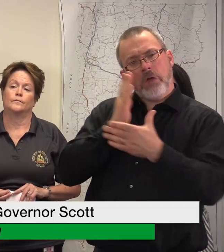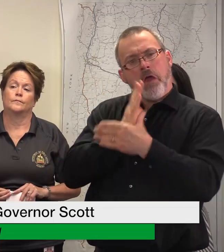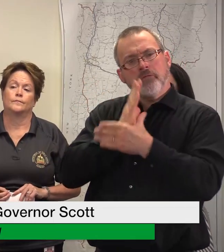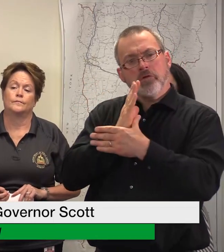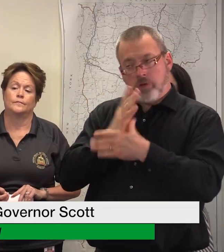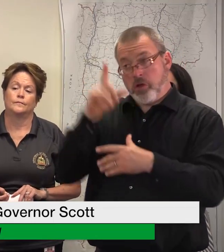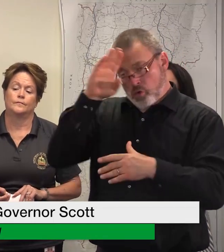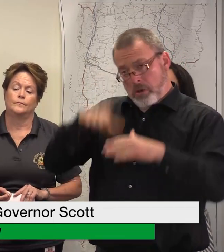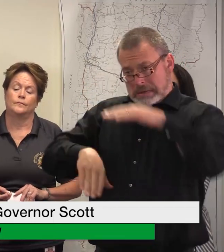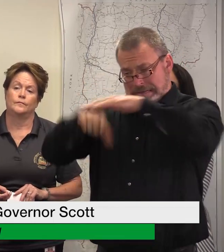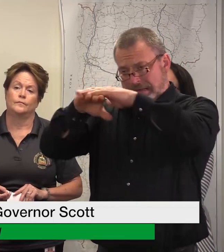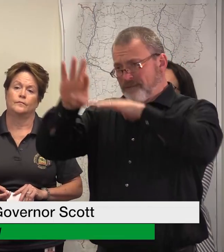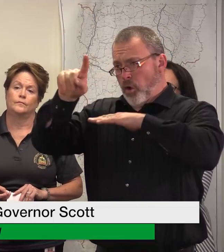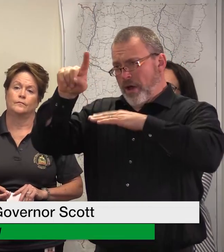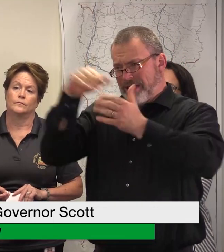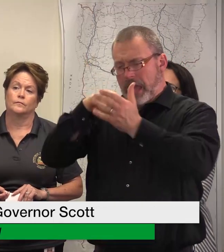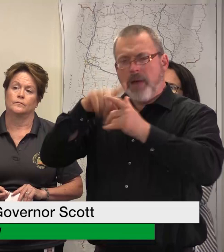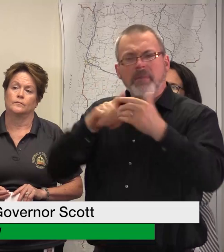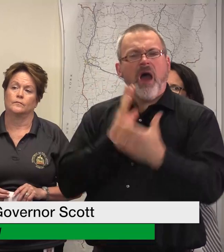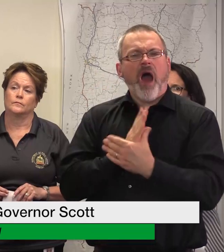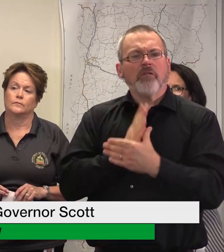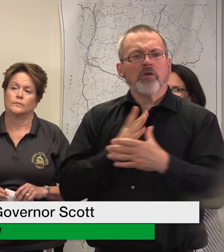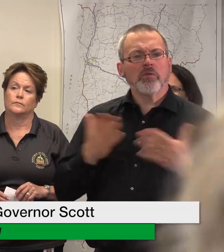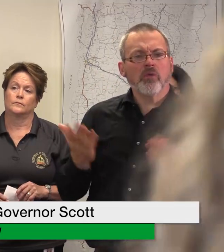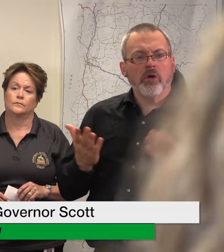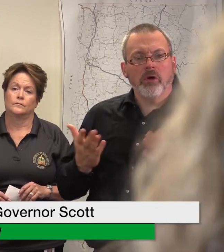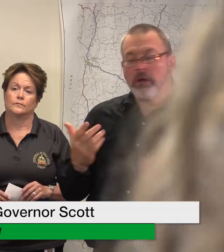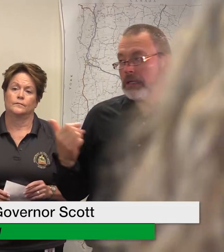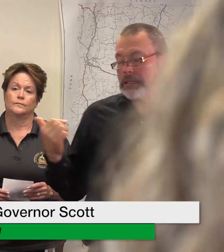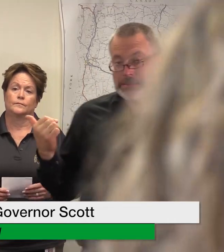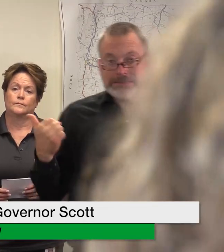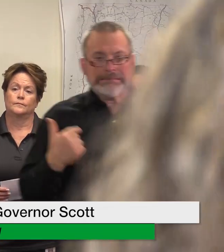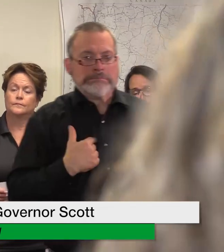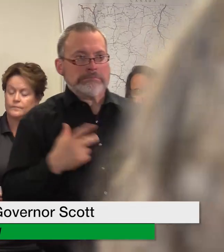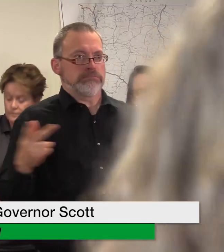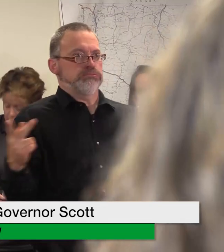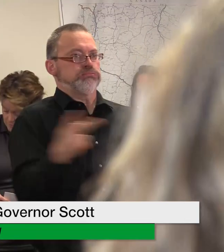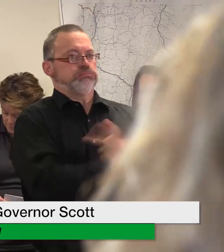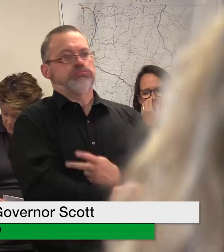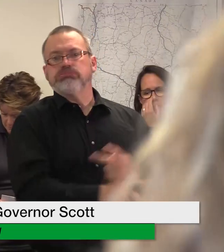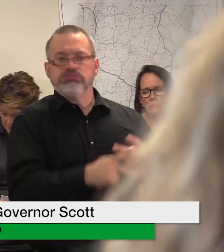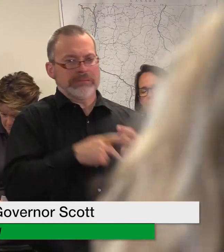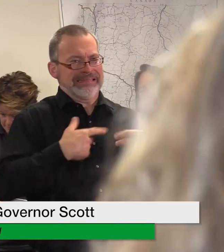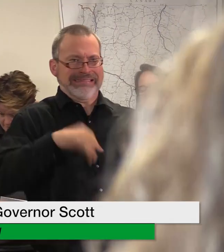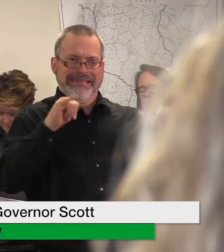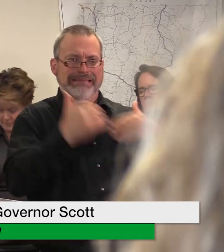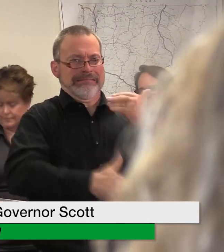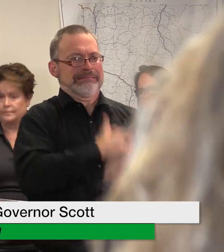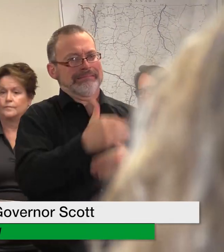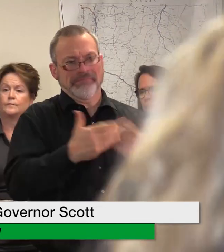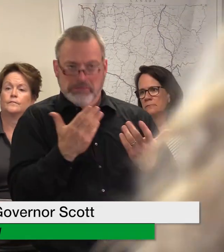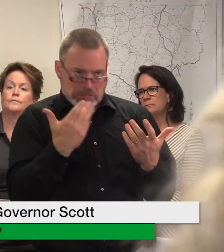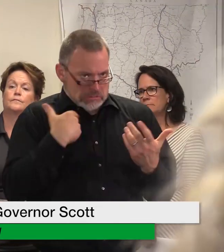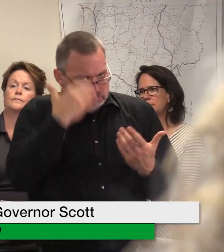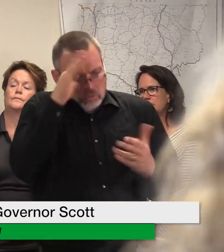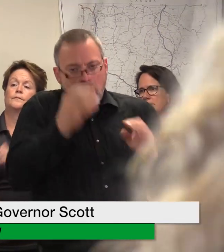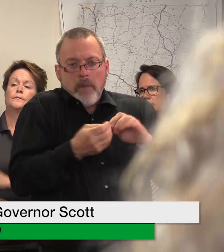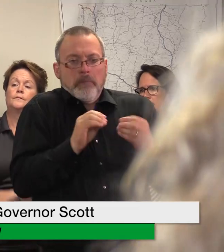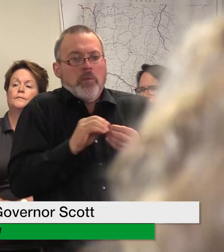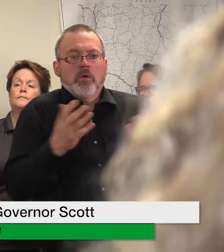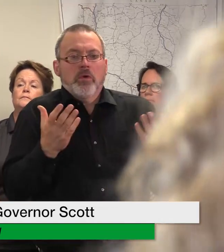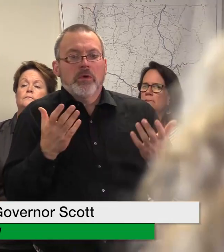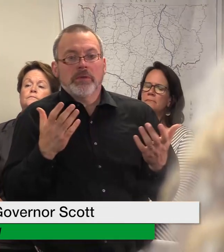average? I don't have that readily available. We can get it to you. It's difficult because you could have somebody who just